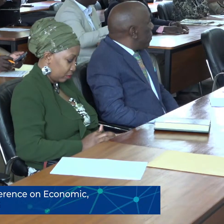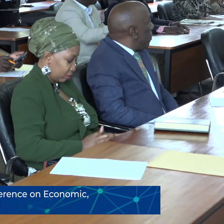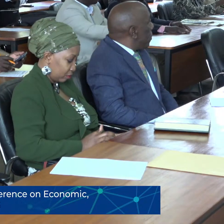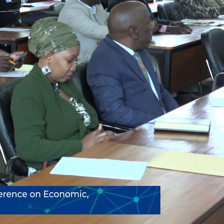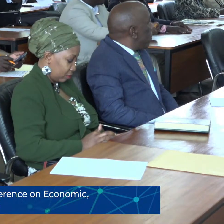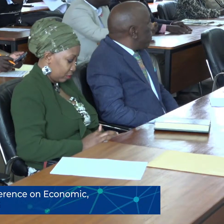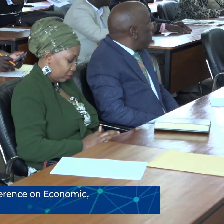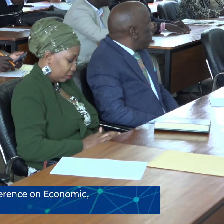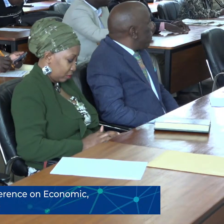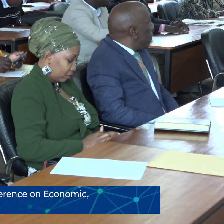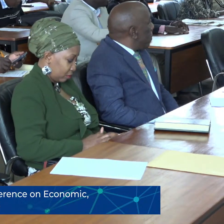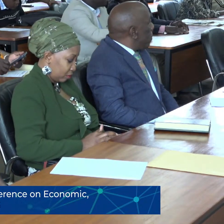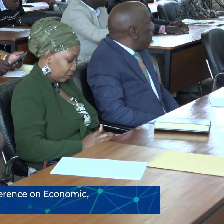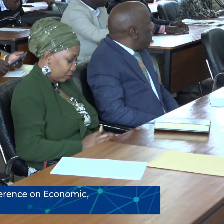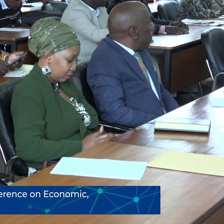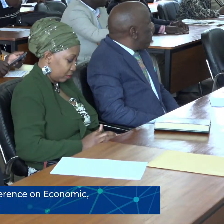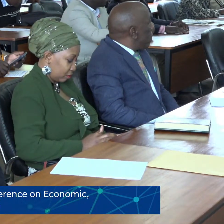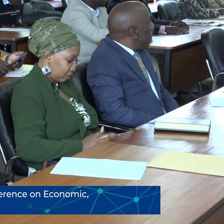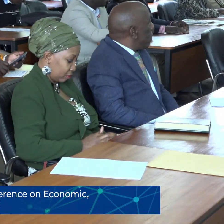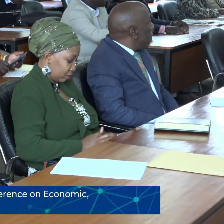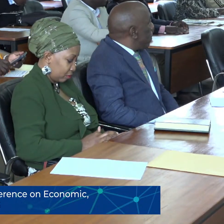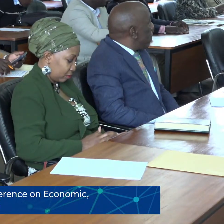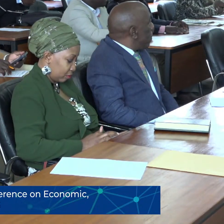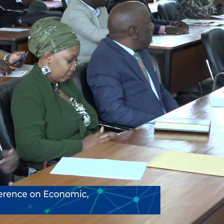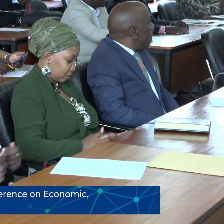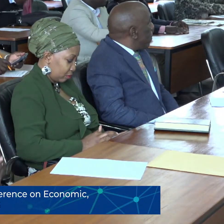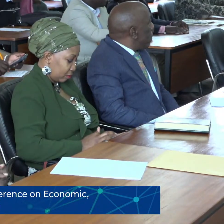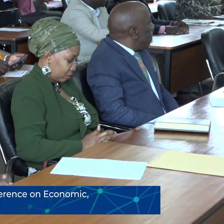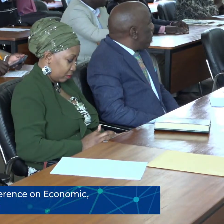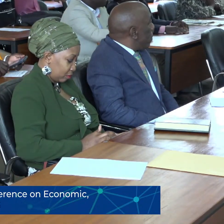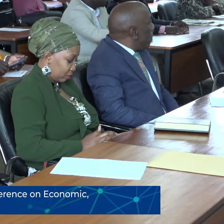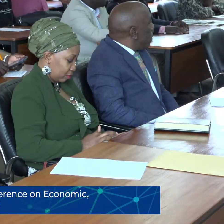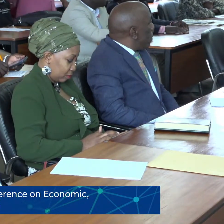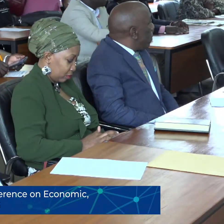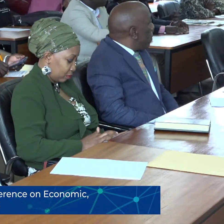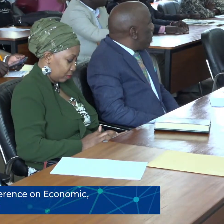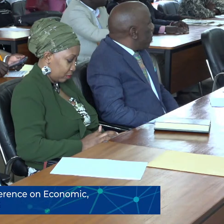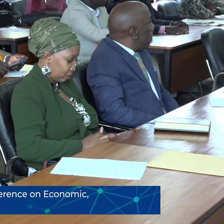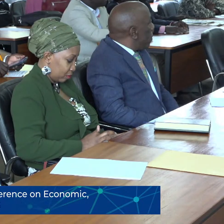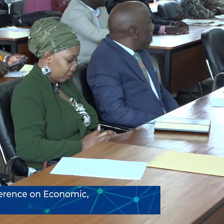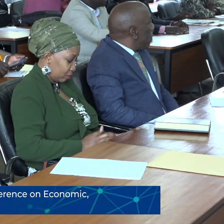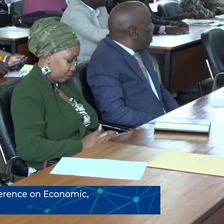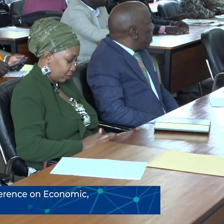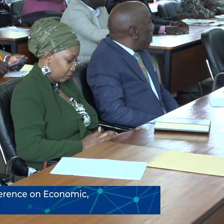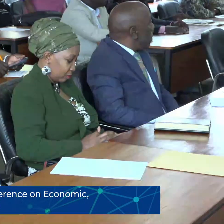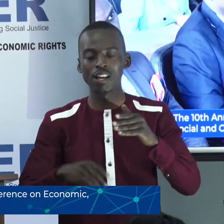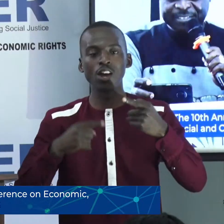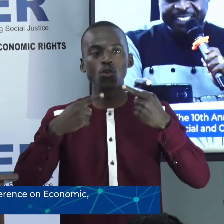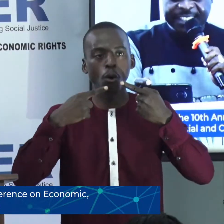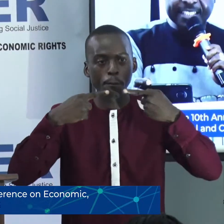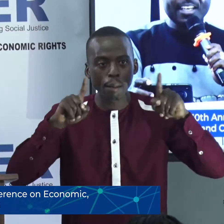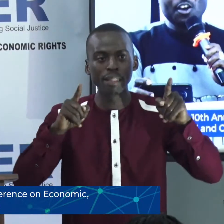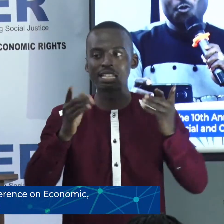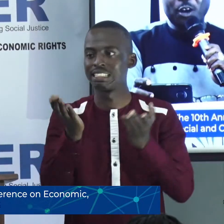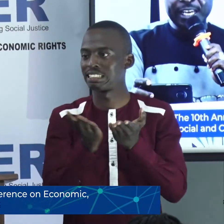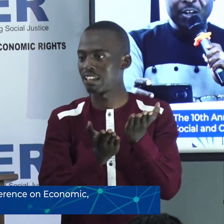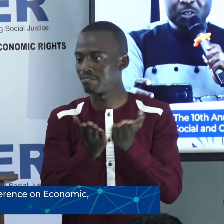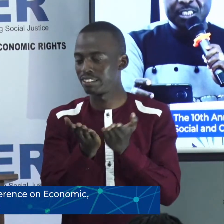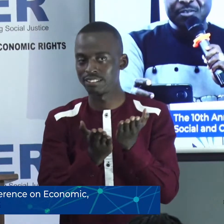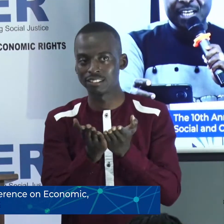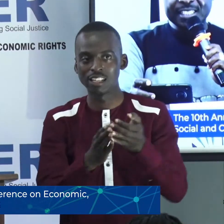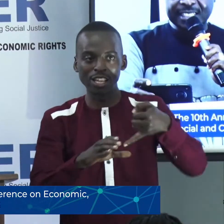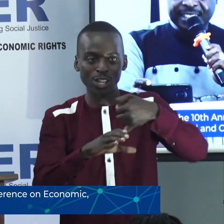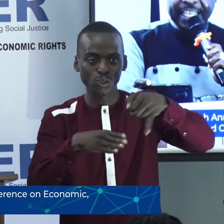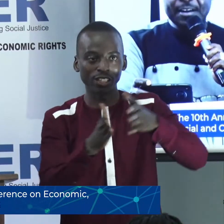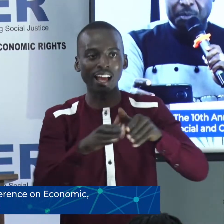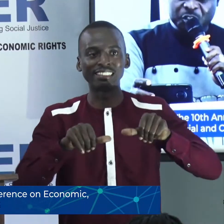And then on the 8th conference, we returned here to reclaim public services for inclusive